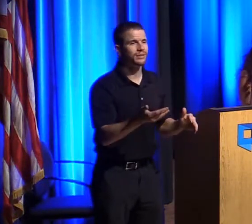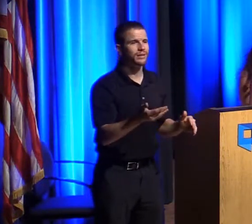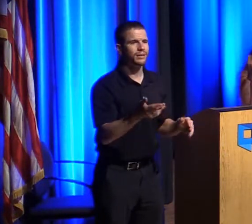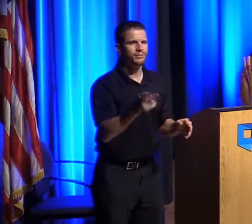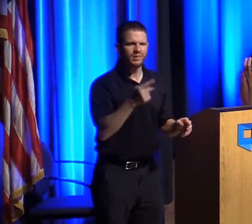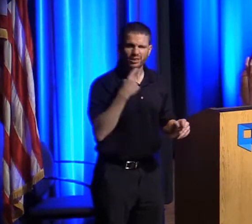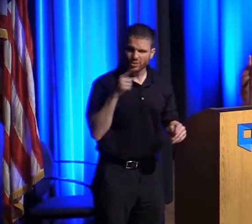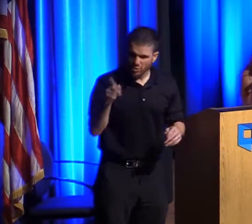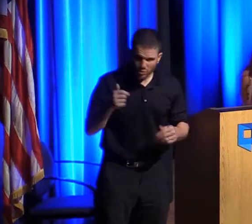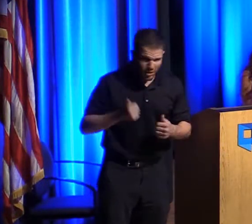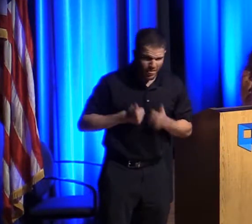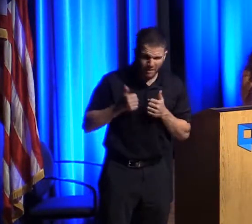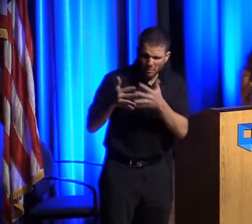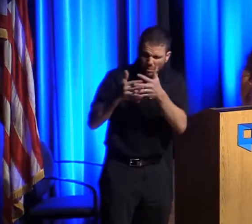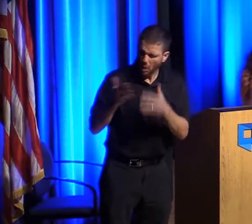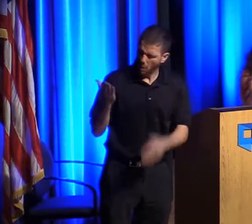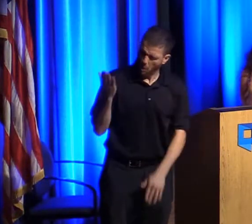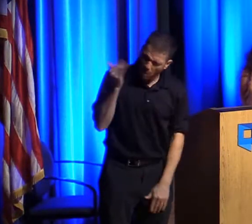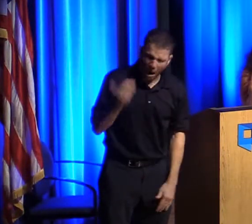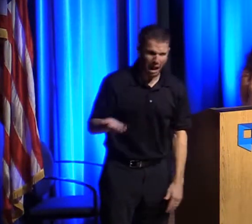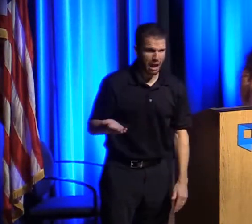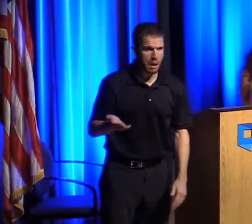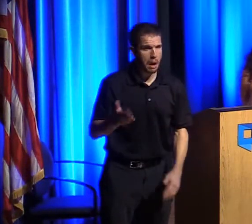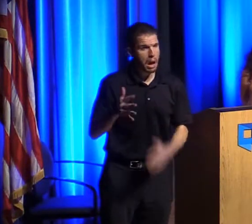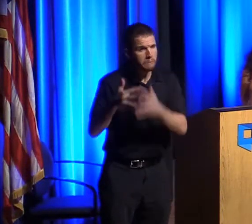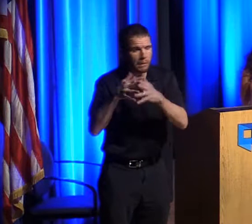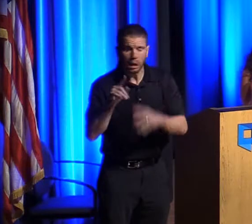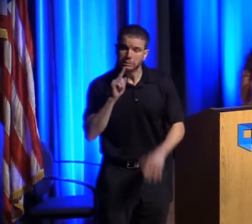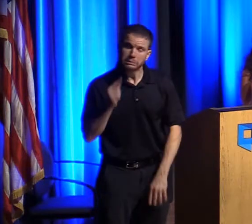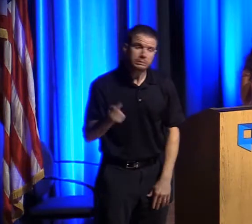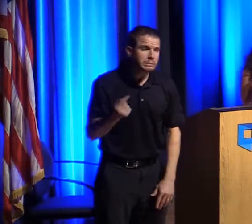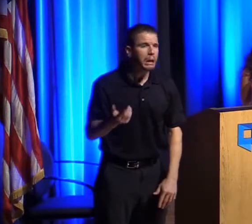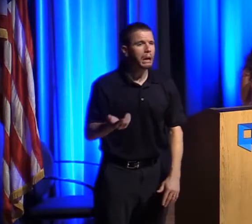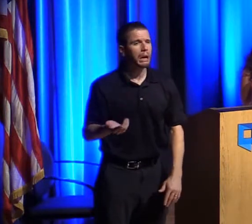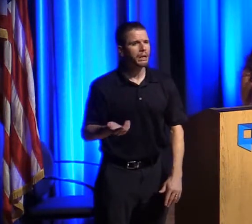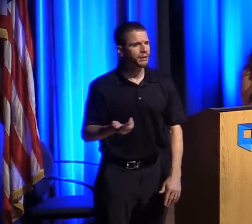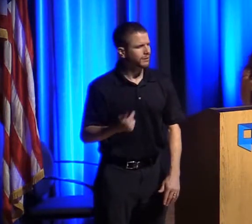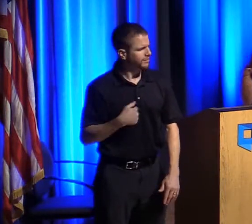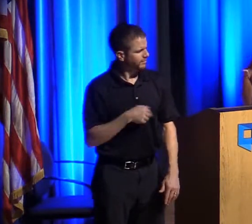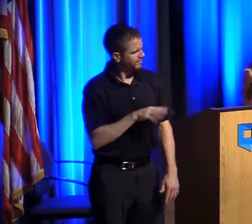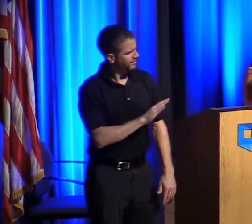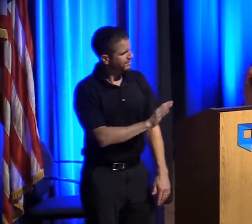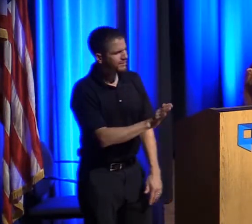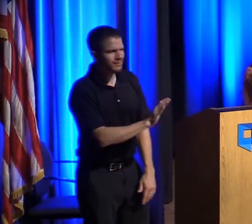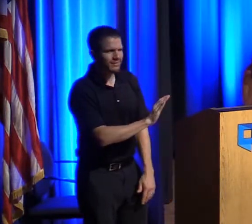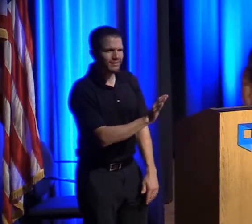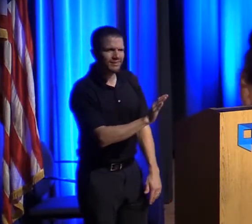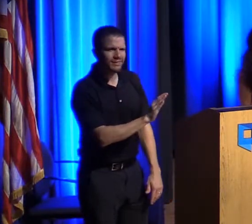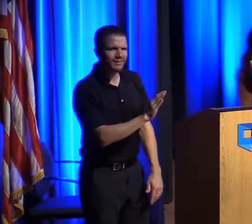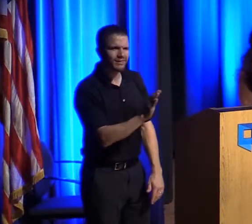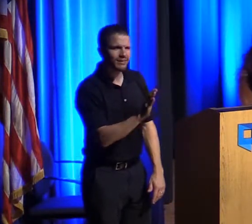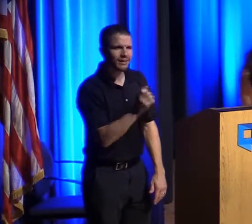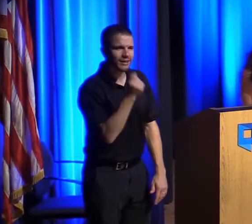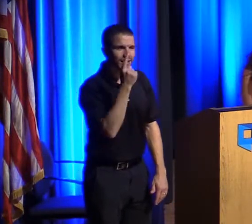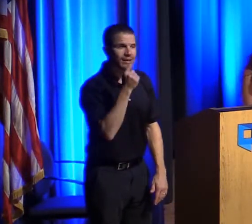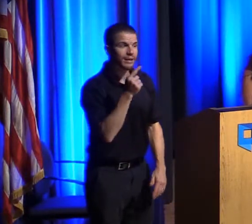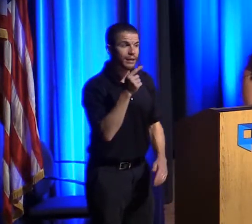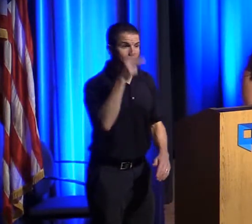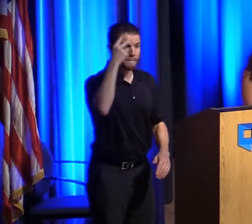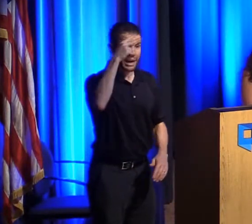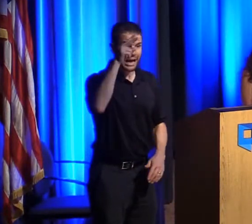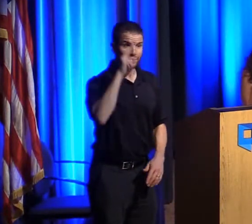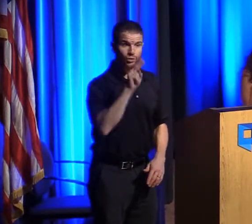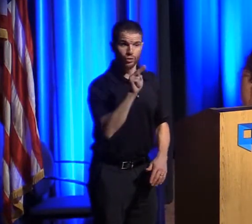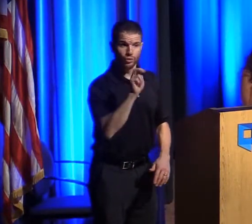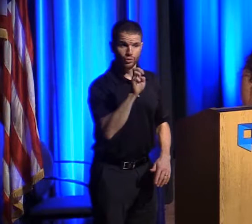picture of America as this one thing, right? Because the news in Mexico, you might imagine, is a little bit different.